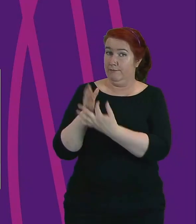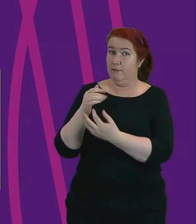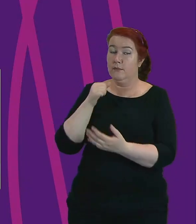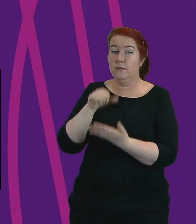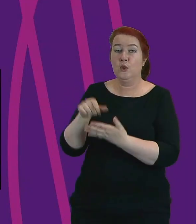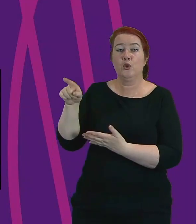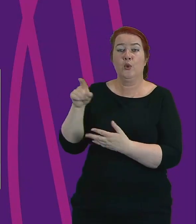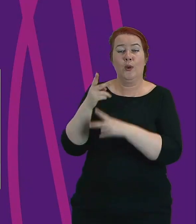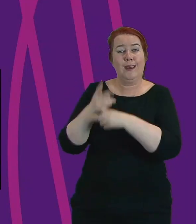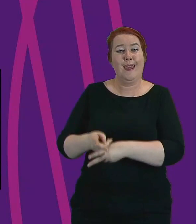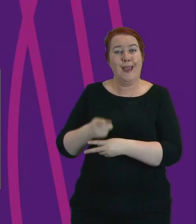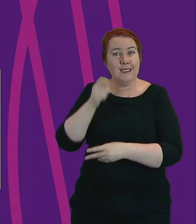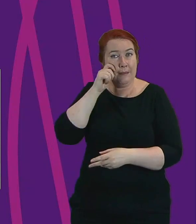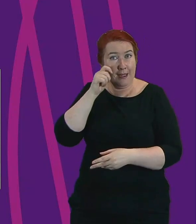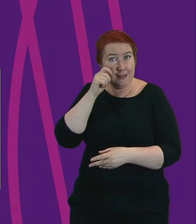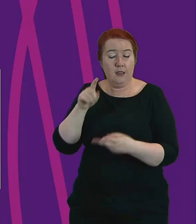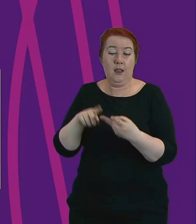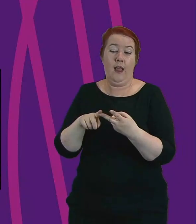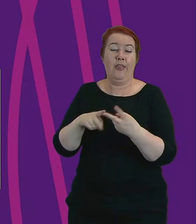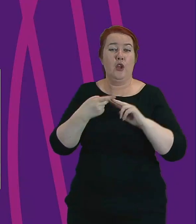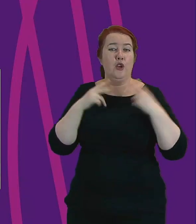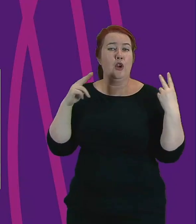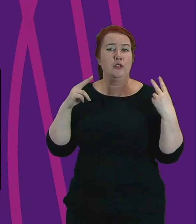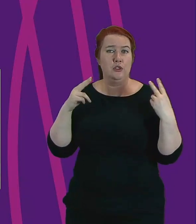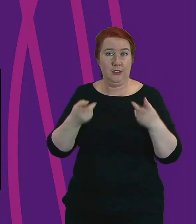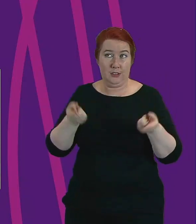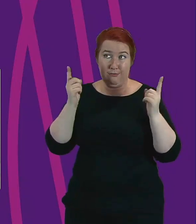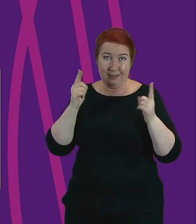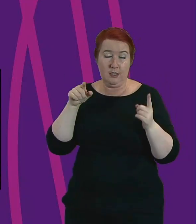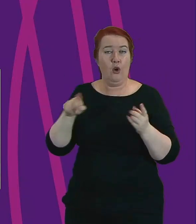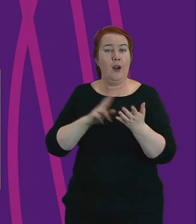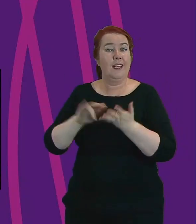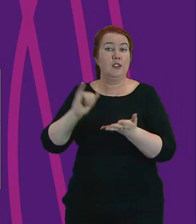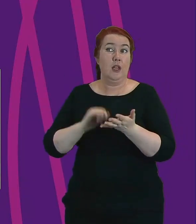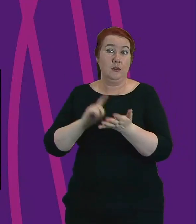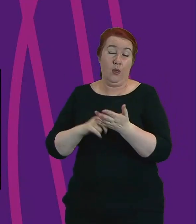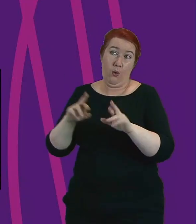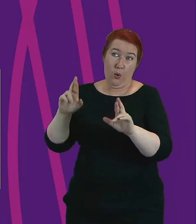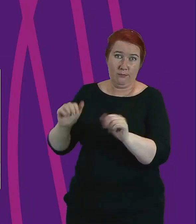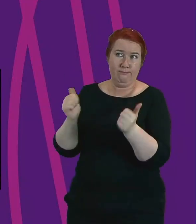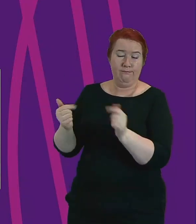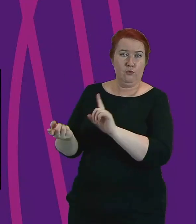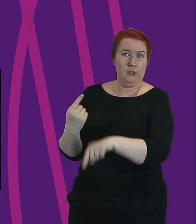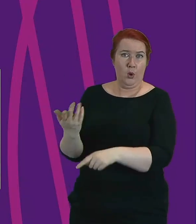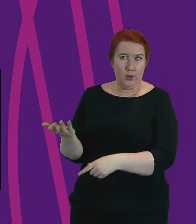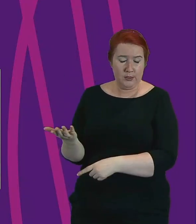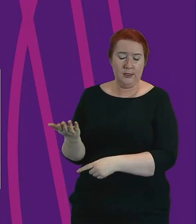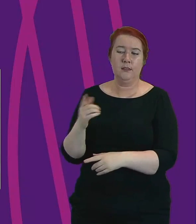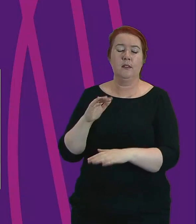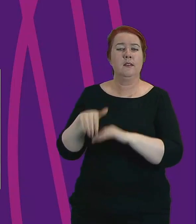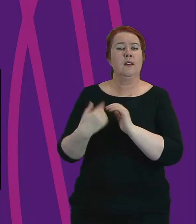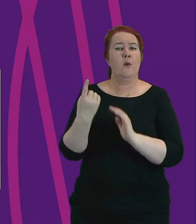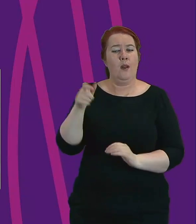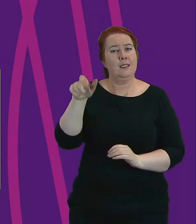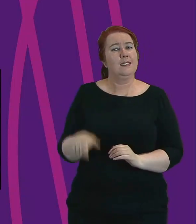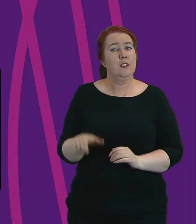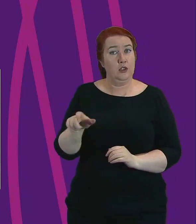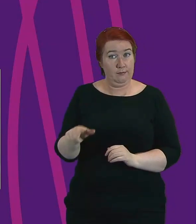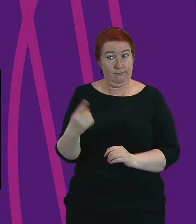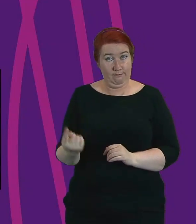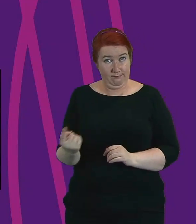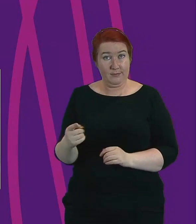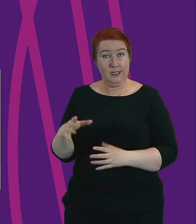Nurse Director for NHS Lothian, and I'm hoping for a productive response, about a constituent who has been diagnosed